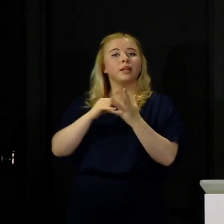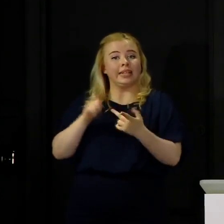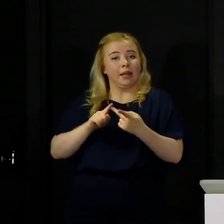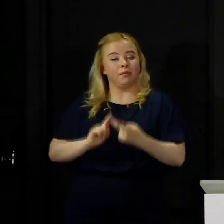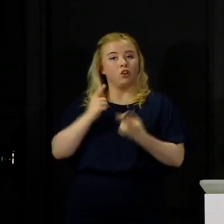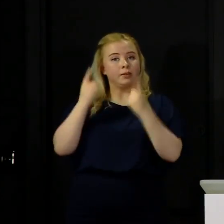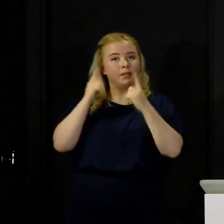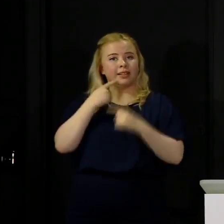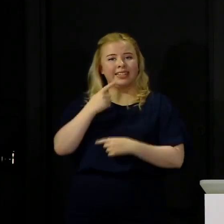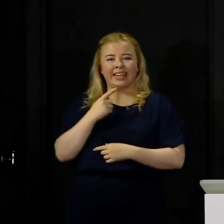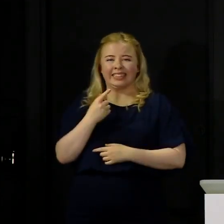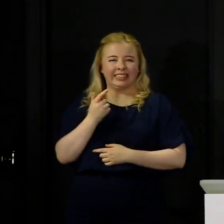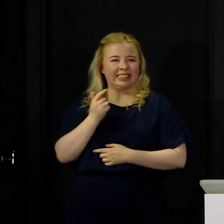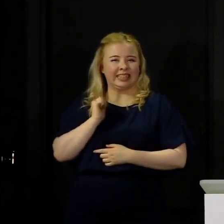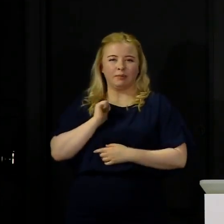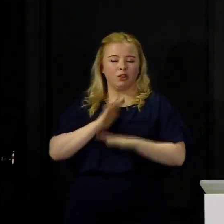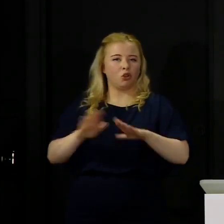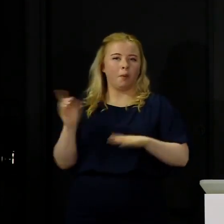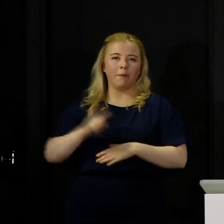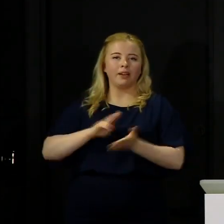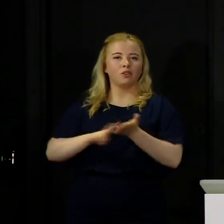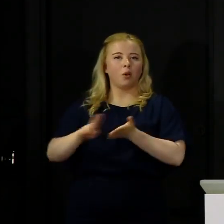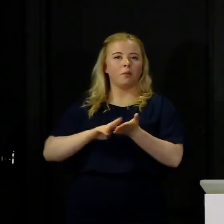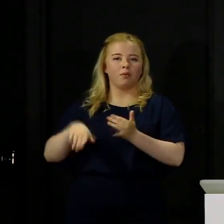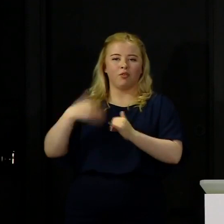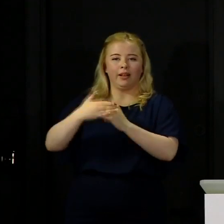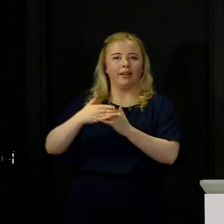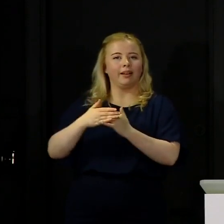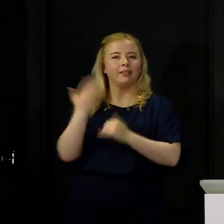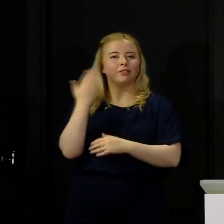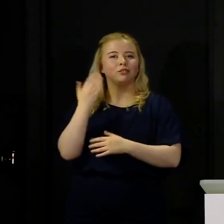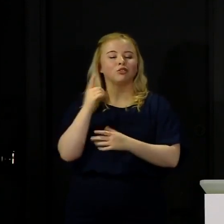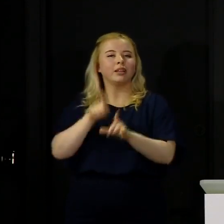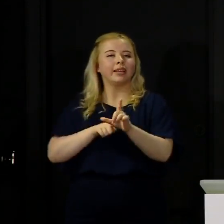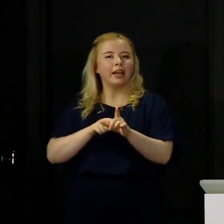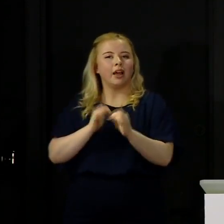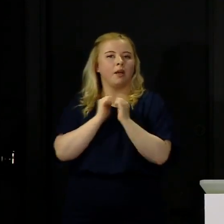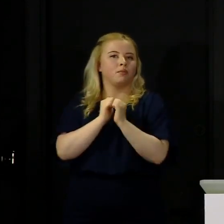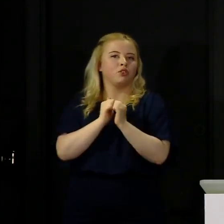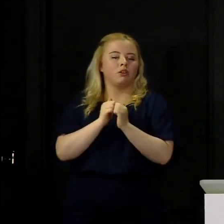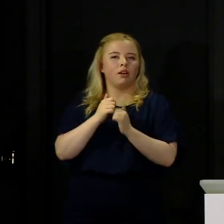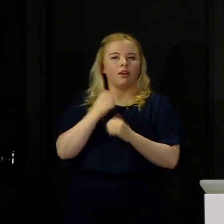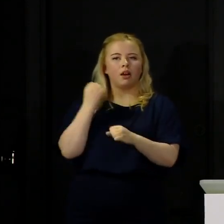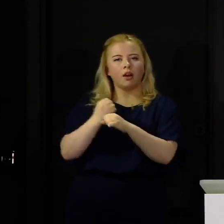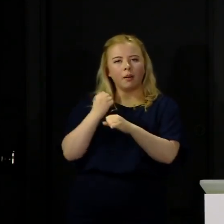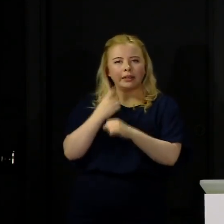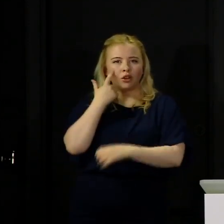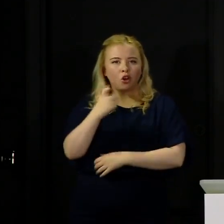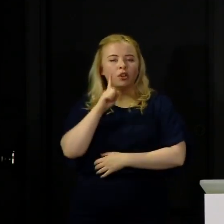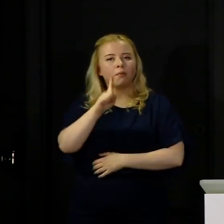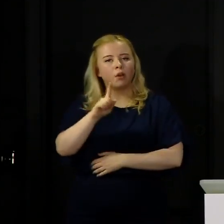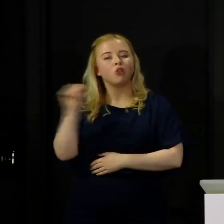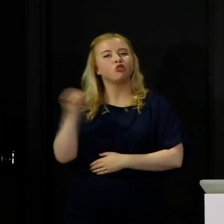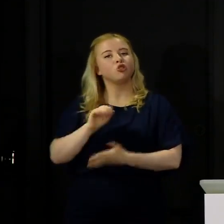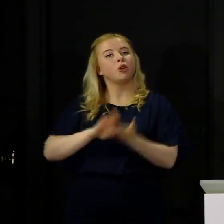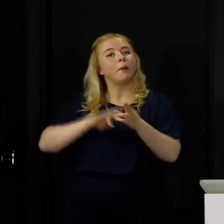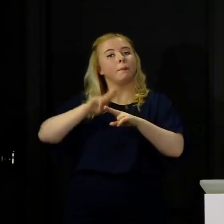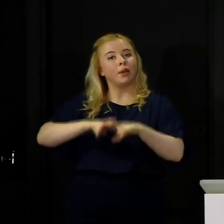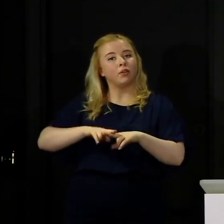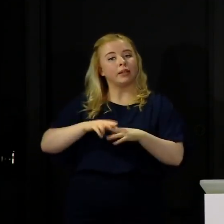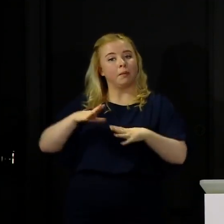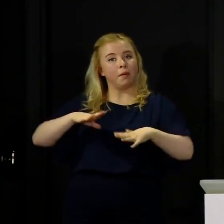normal before the end of the school year. I appreciate the government is being cautious and things are not set in stone, but should parents prepare for part-time